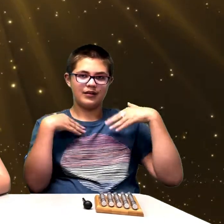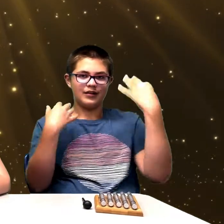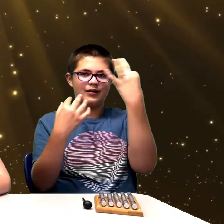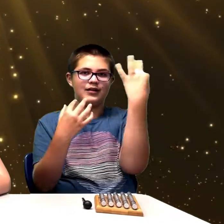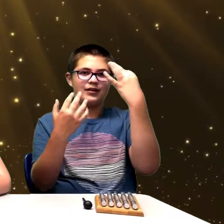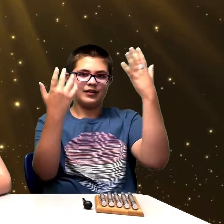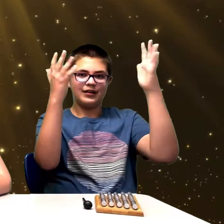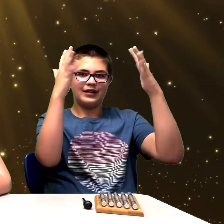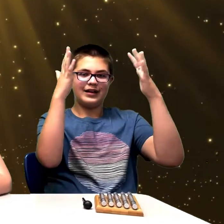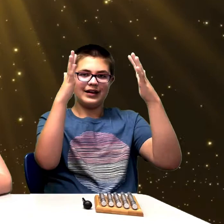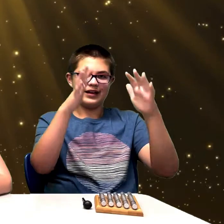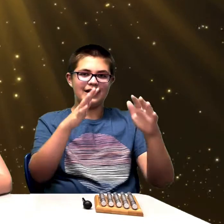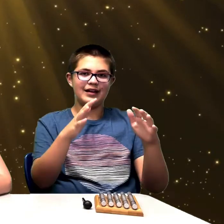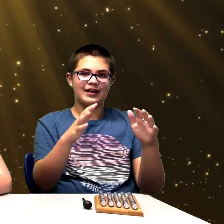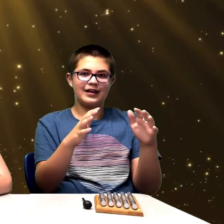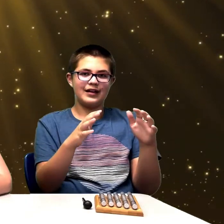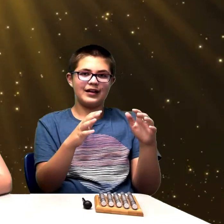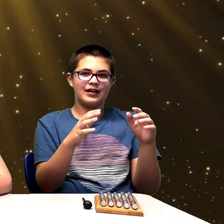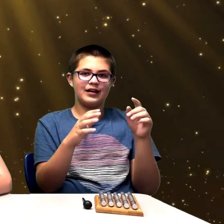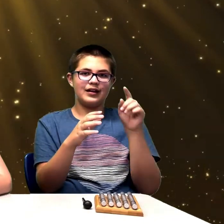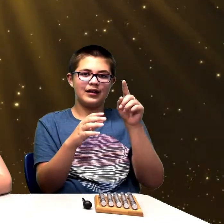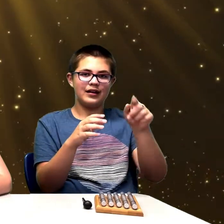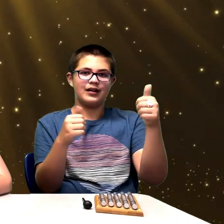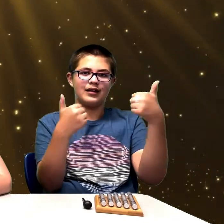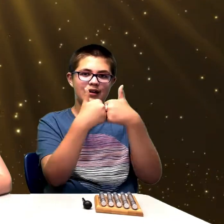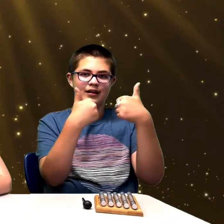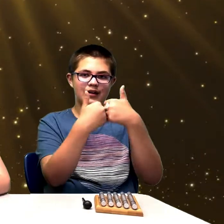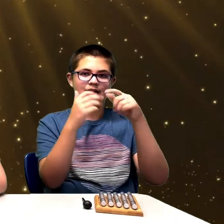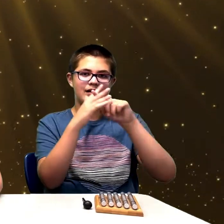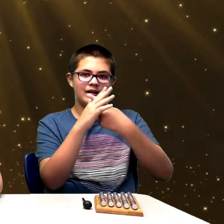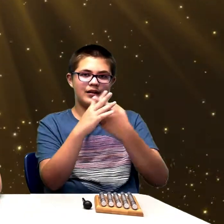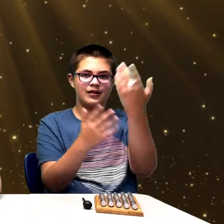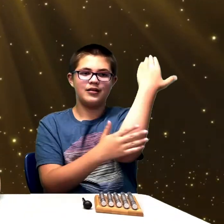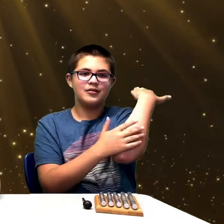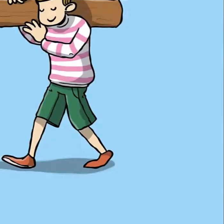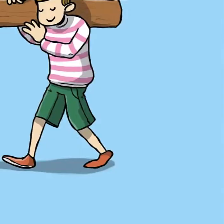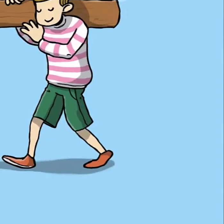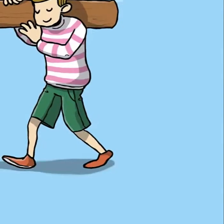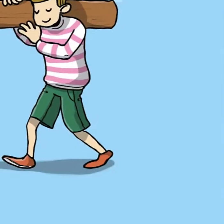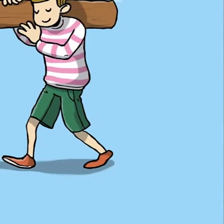RT. How about a challenge to start your day?